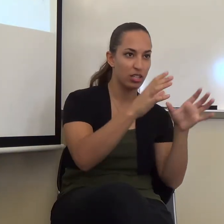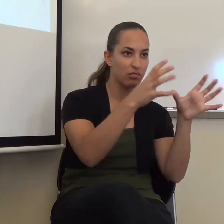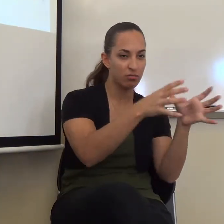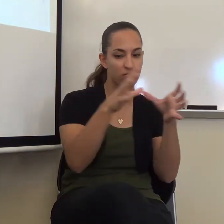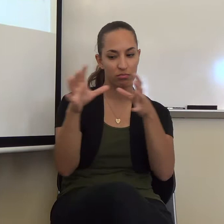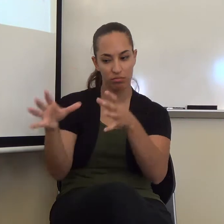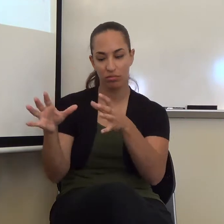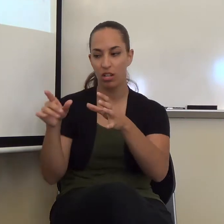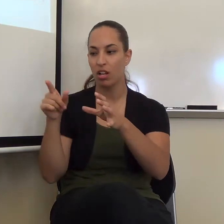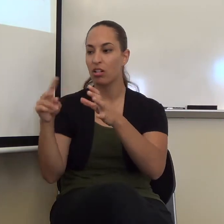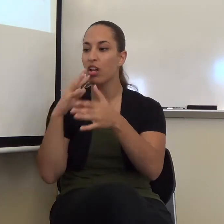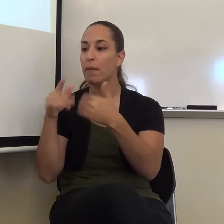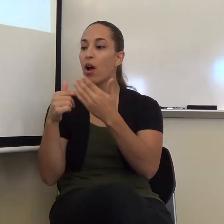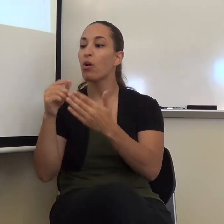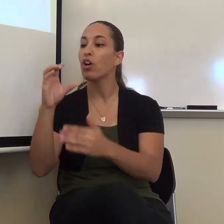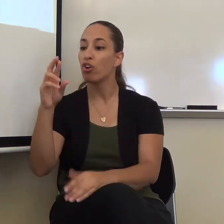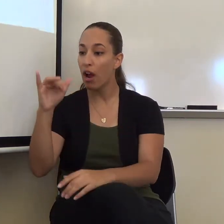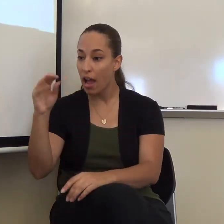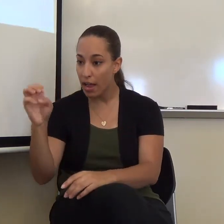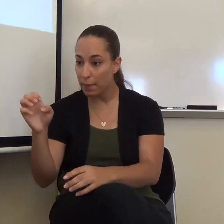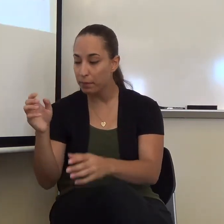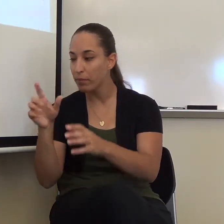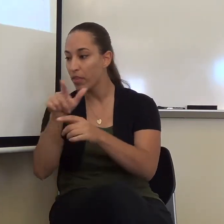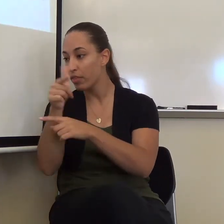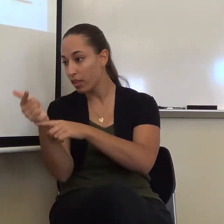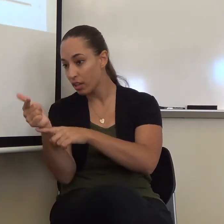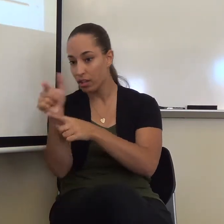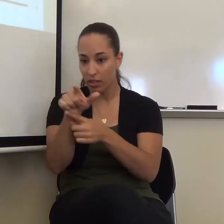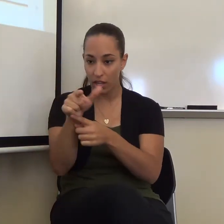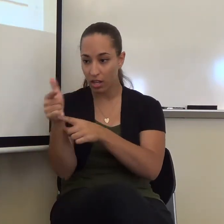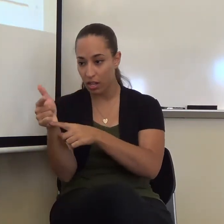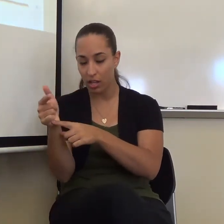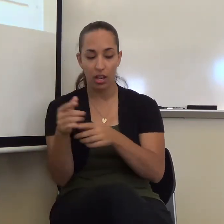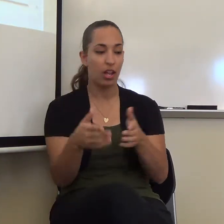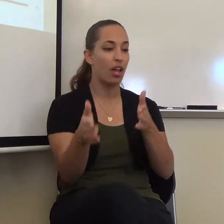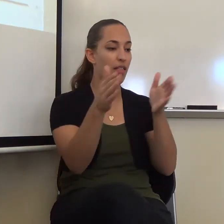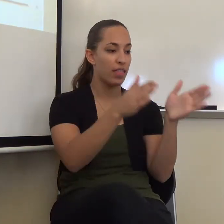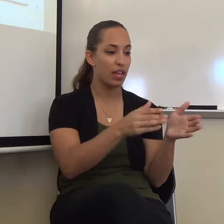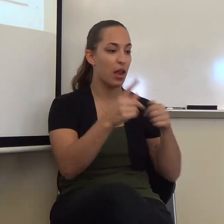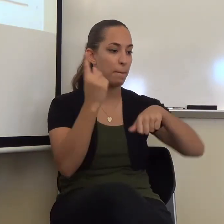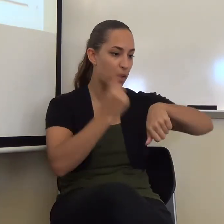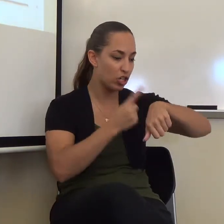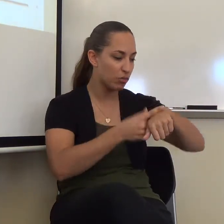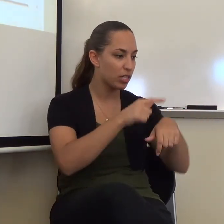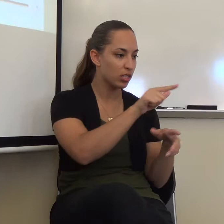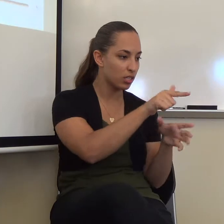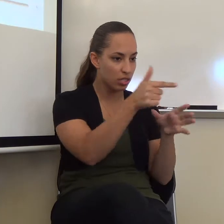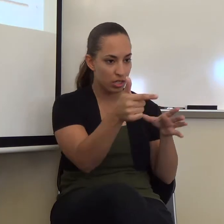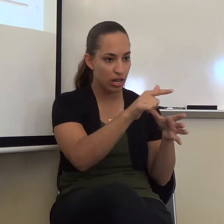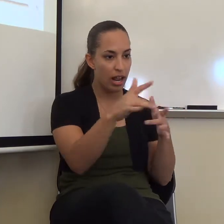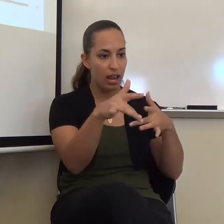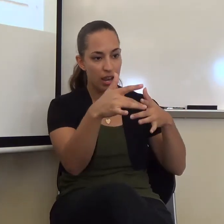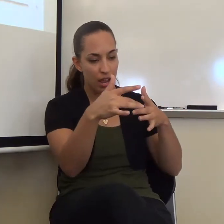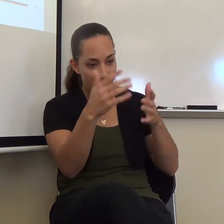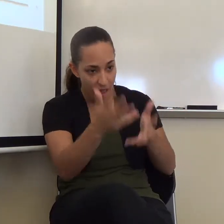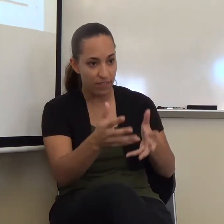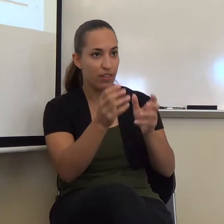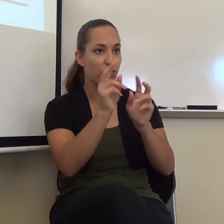doing their compare-contrast paper right now. And what this is actually called, has anybody written a compare-contrast